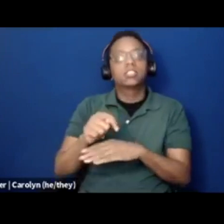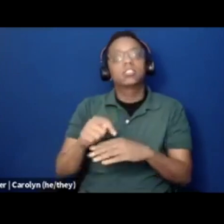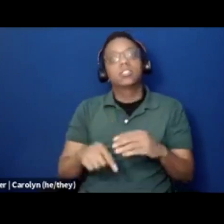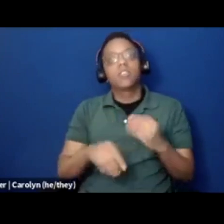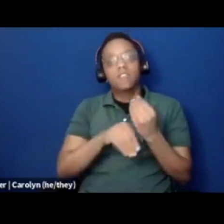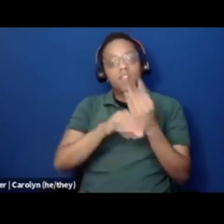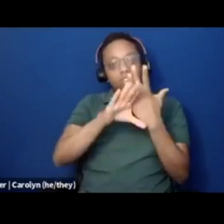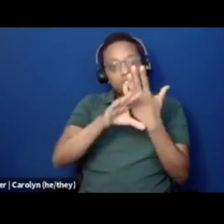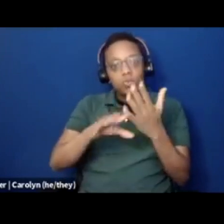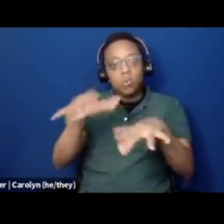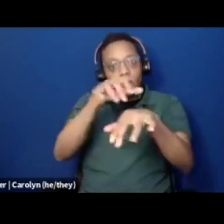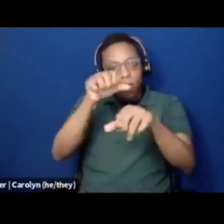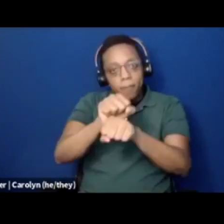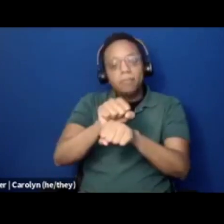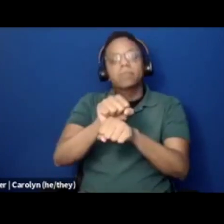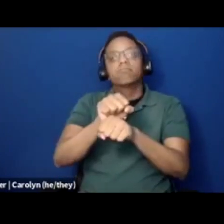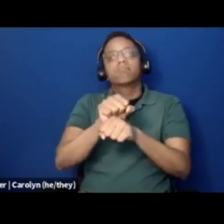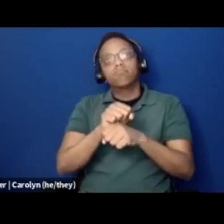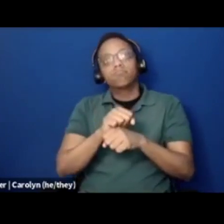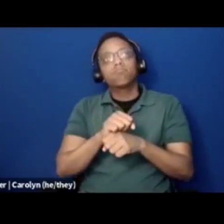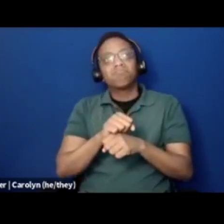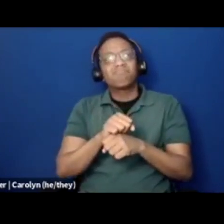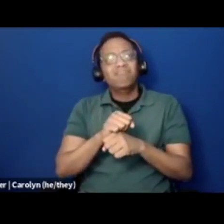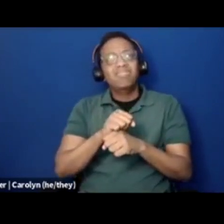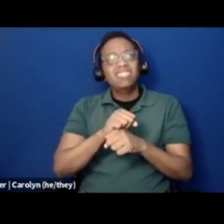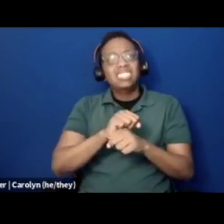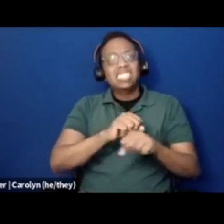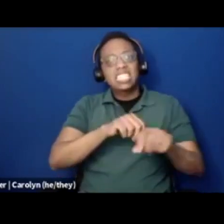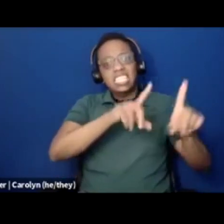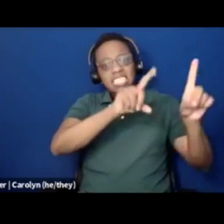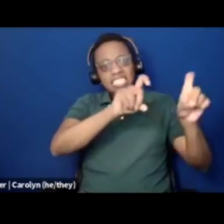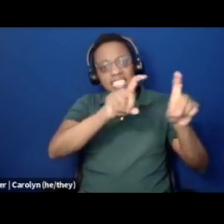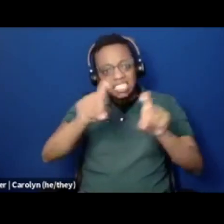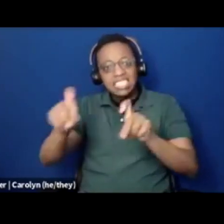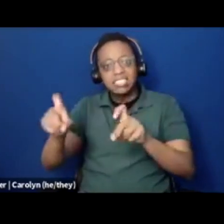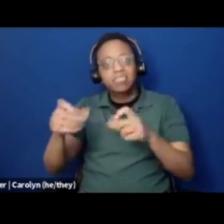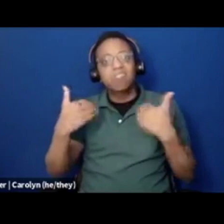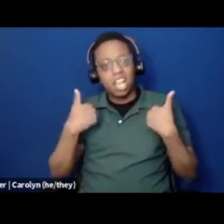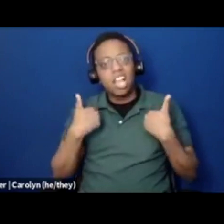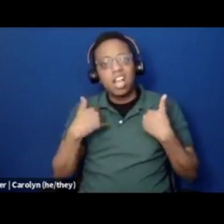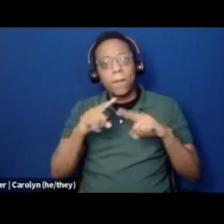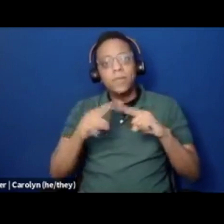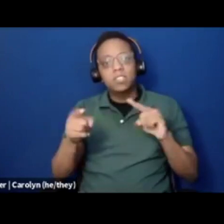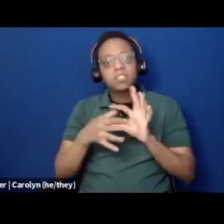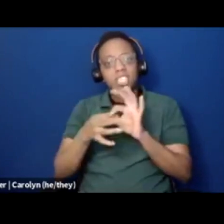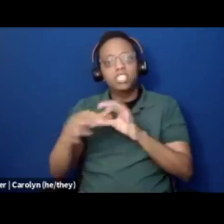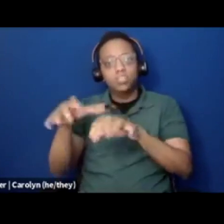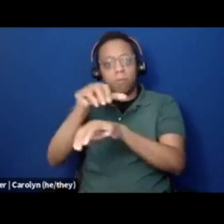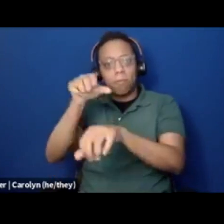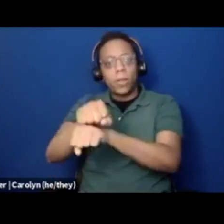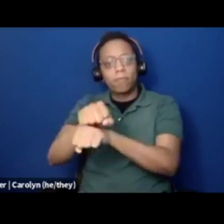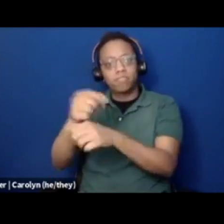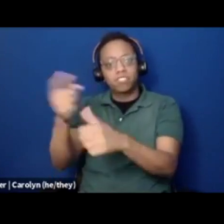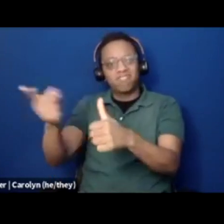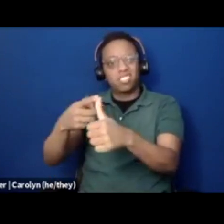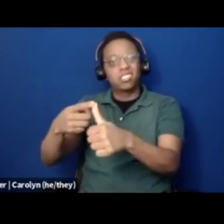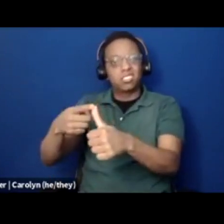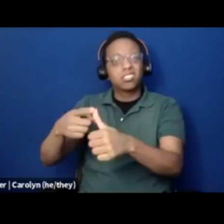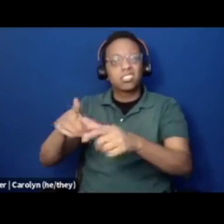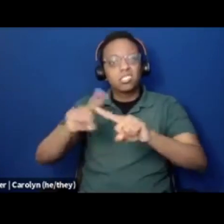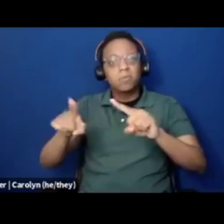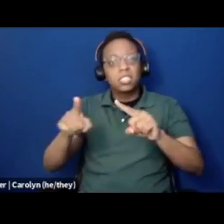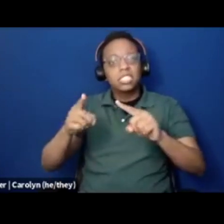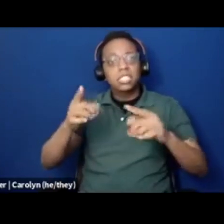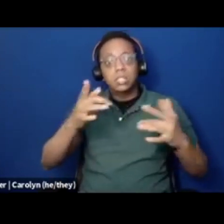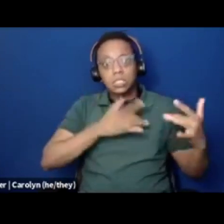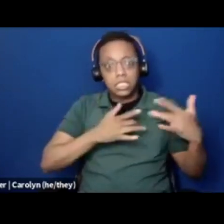are still doing testing, but testing is based off of appointments. But obviously, you know, it's still a concern, you know,